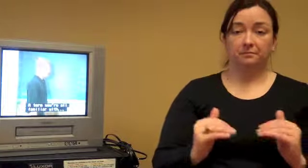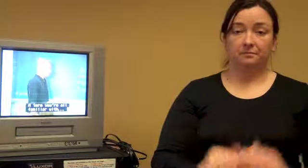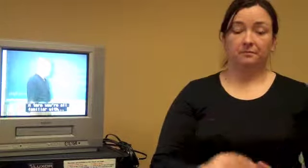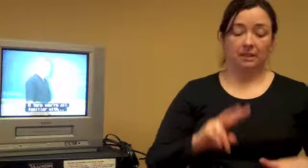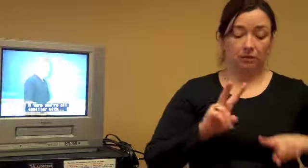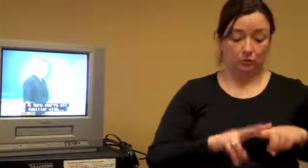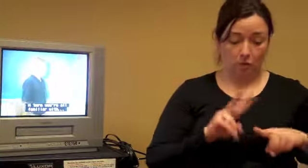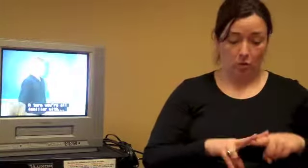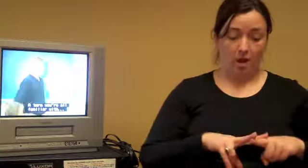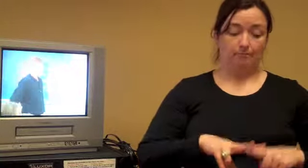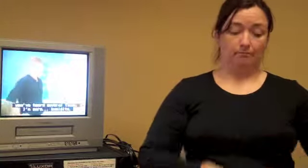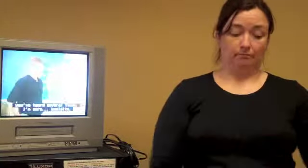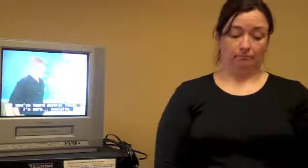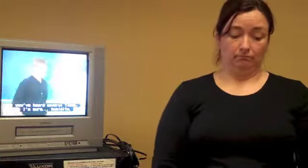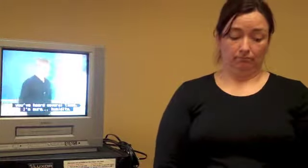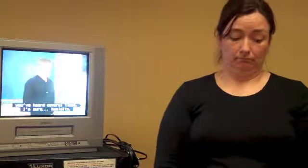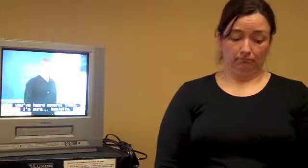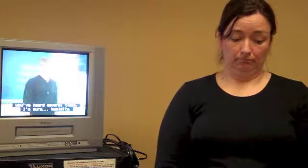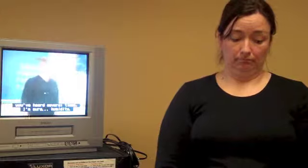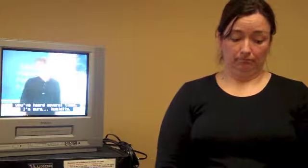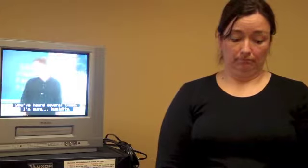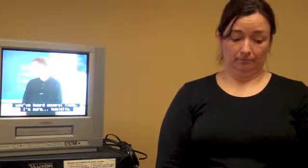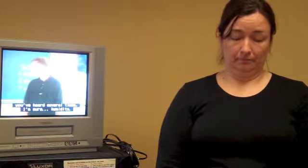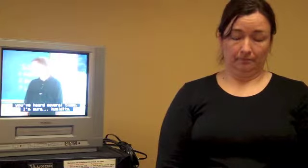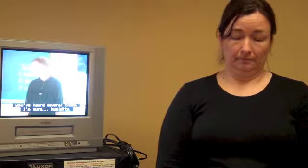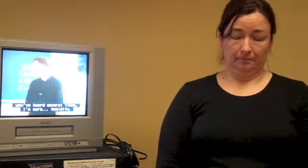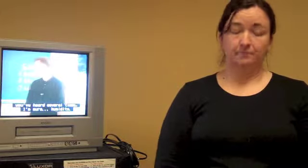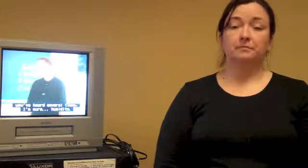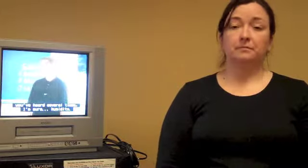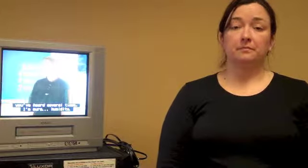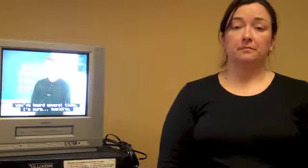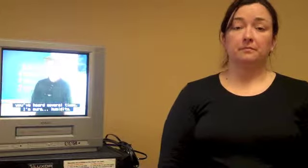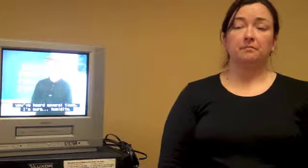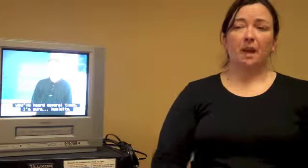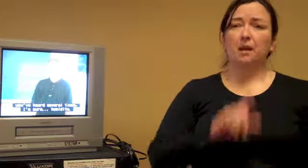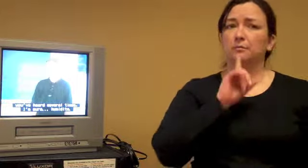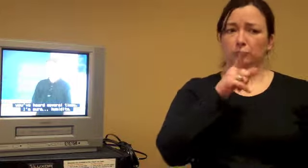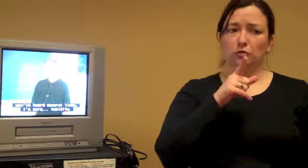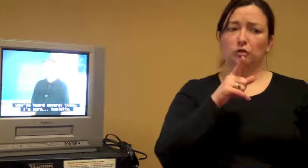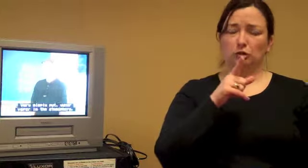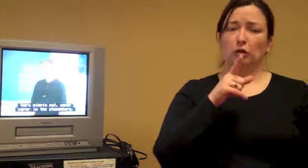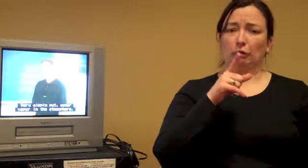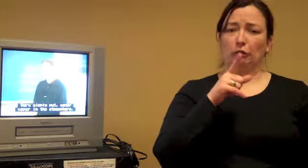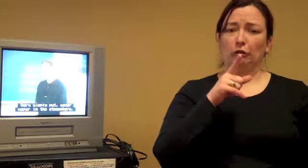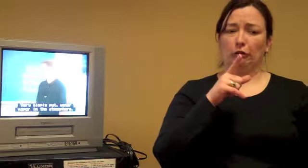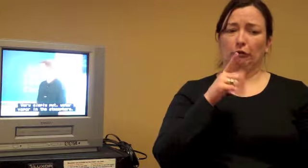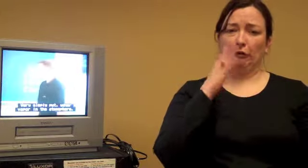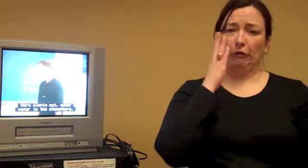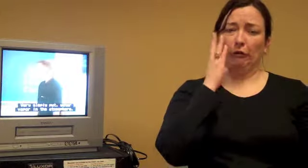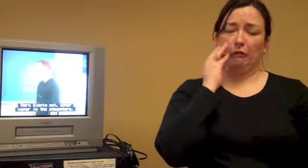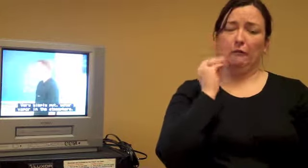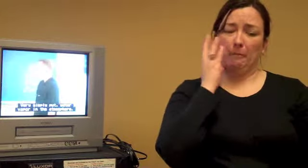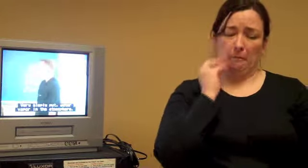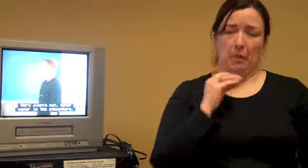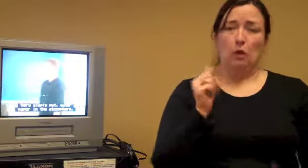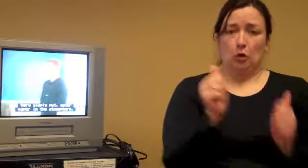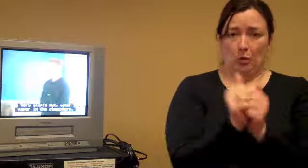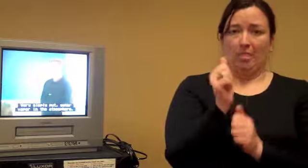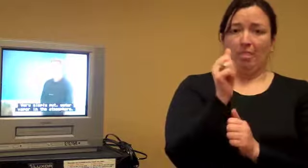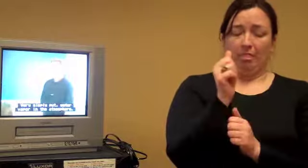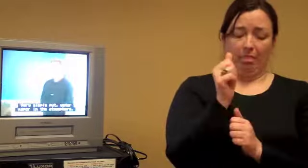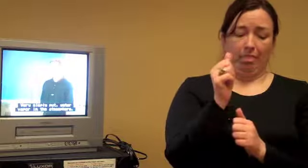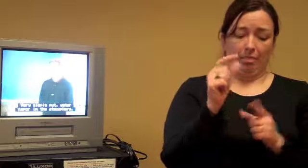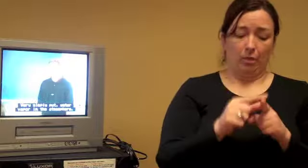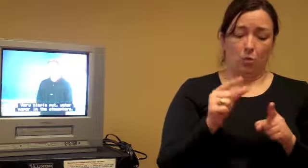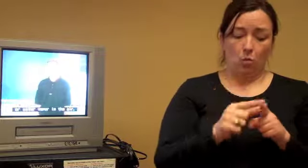Term you're all familiar with, you've heard several times, I'm sure. Humidity. Very simply put, water vapor